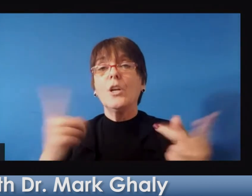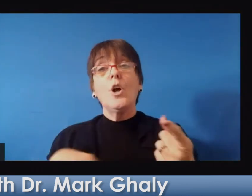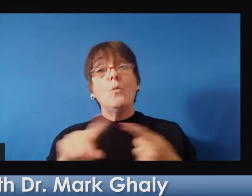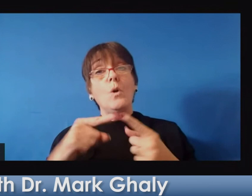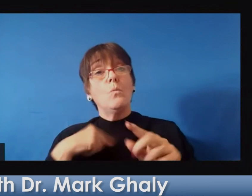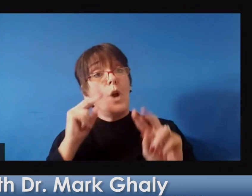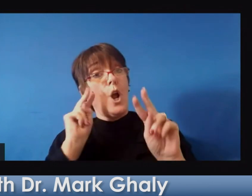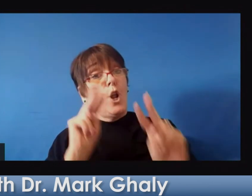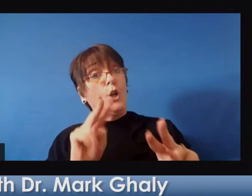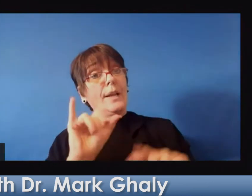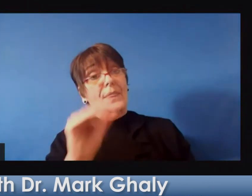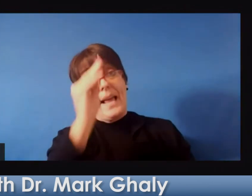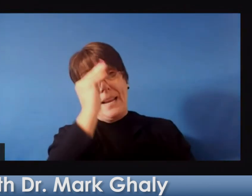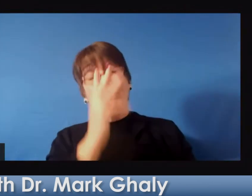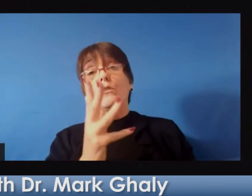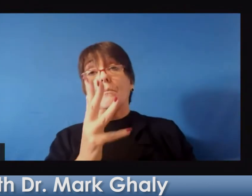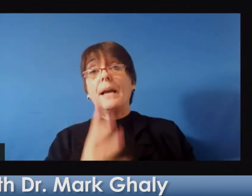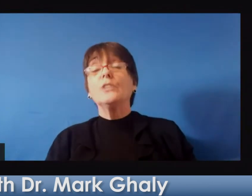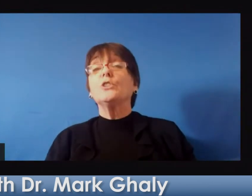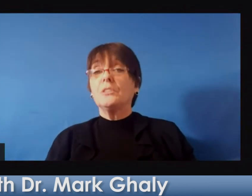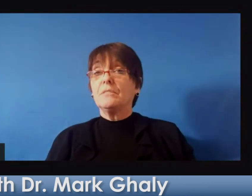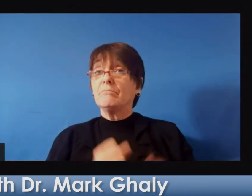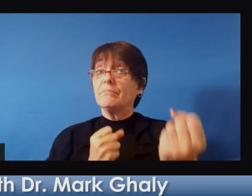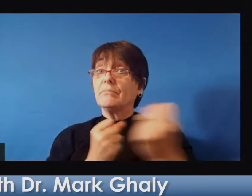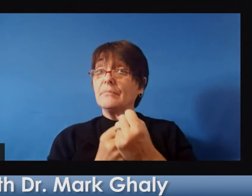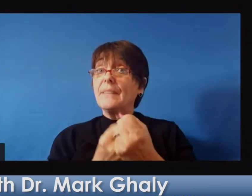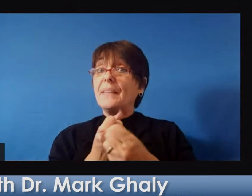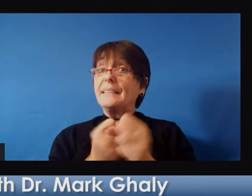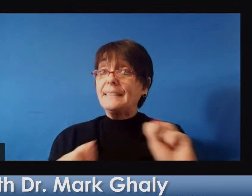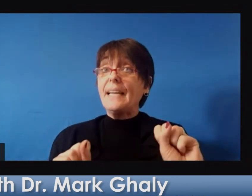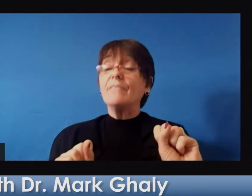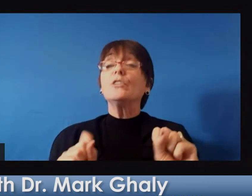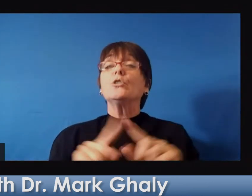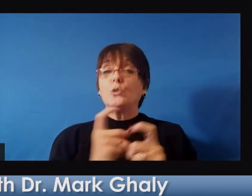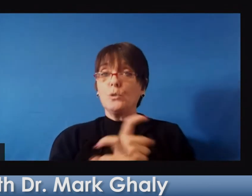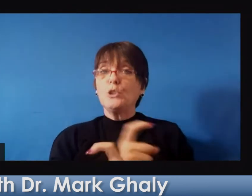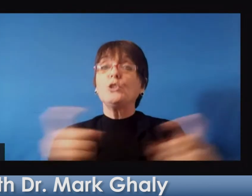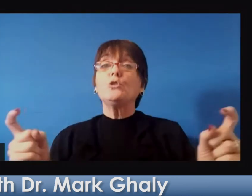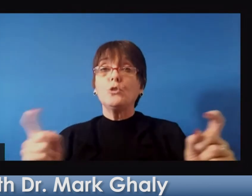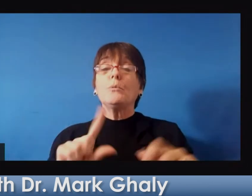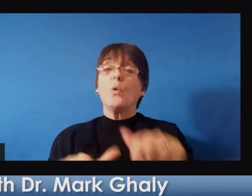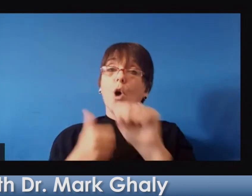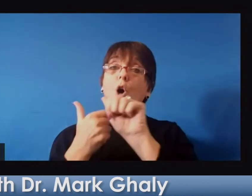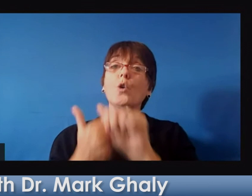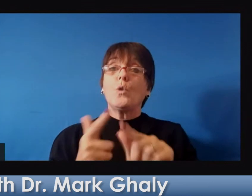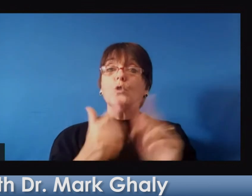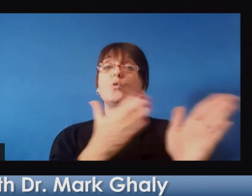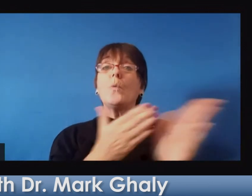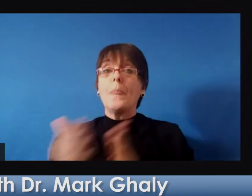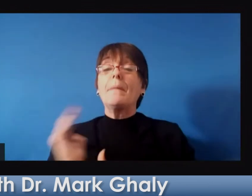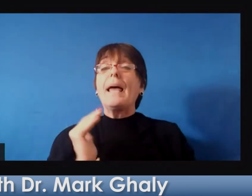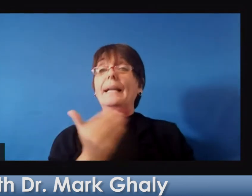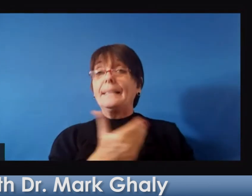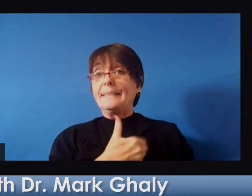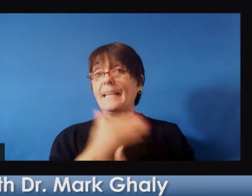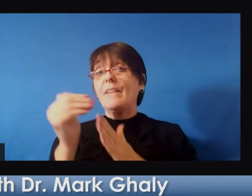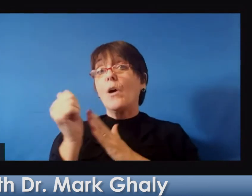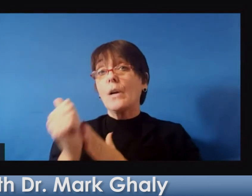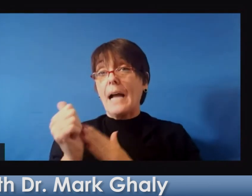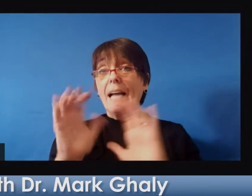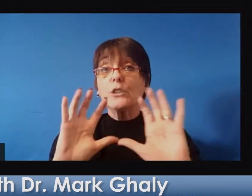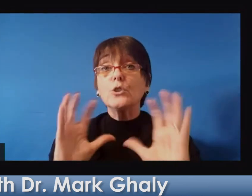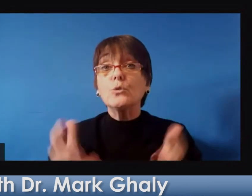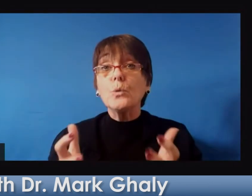that information, endorse its safety, to distribute it according to the plans of our drafting guidance groups